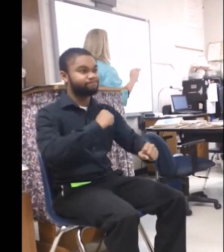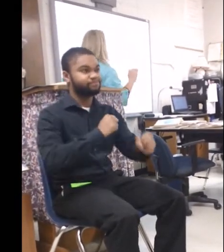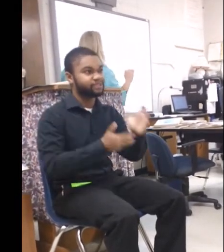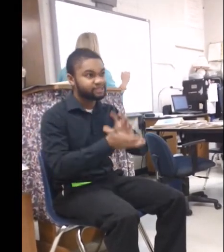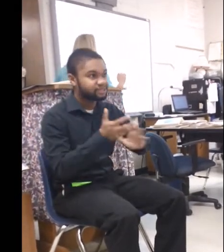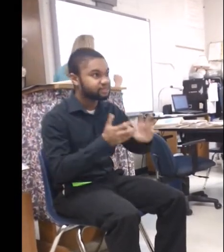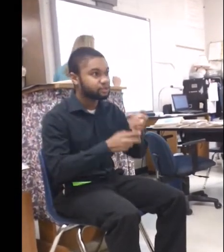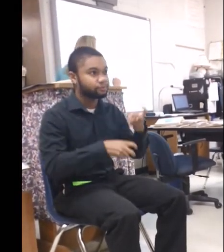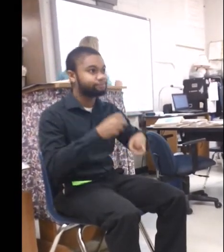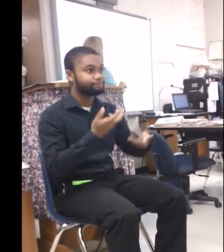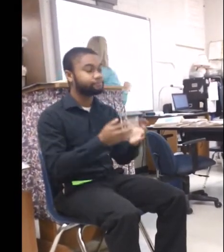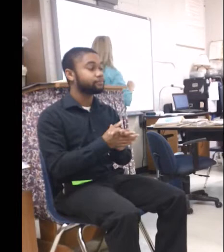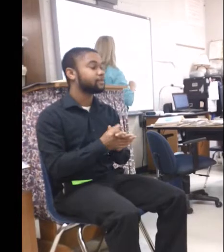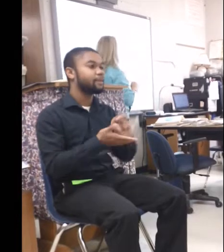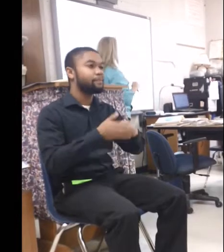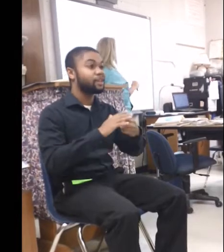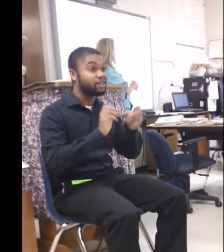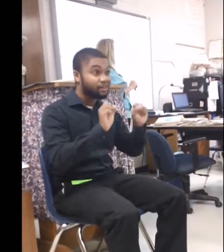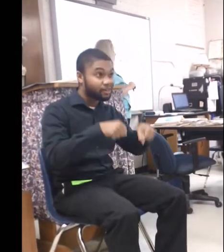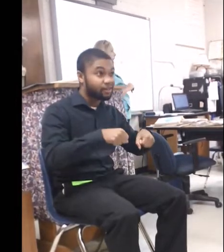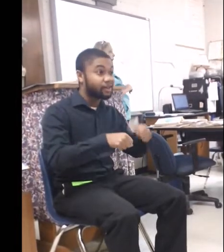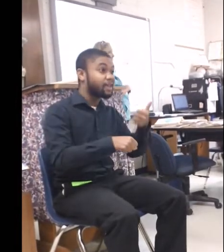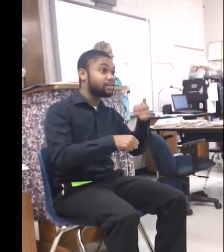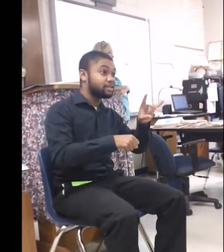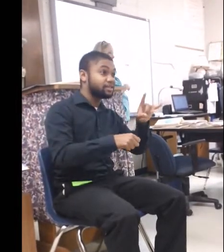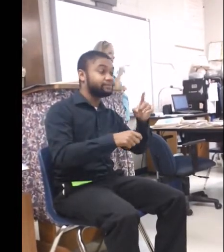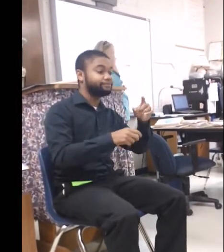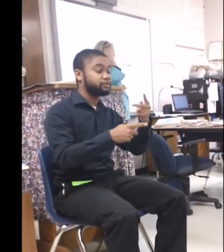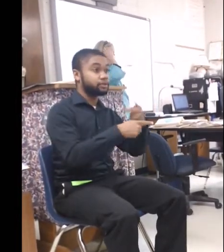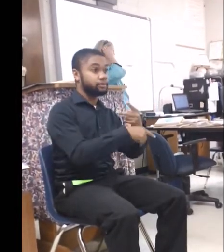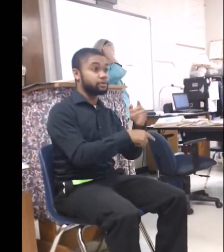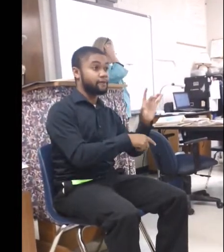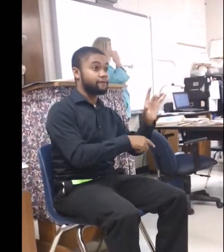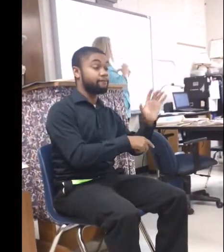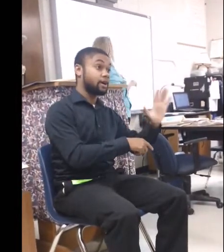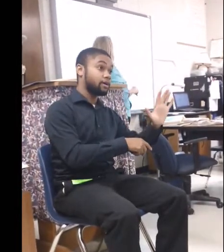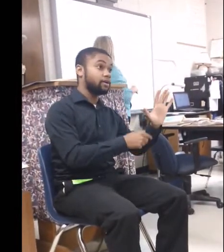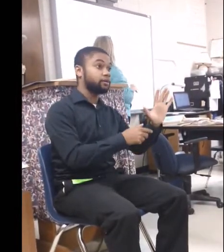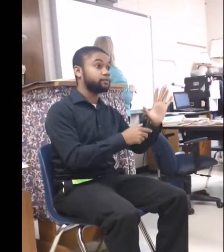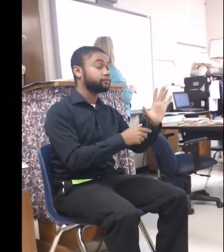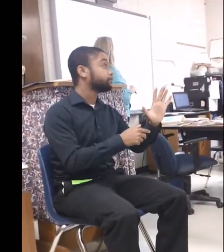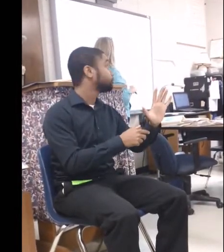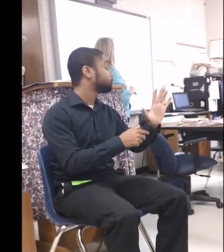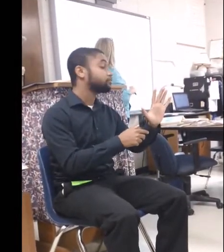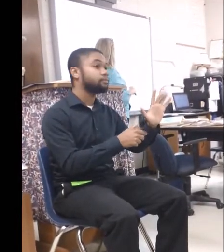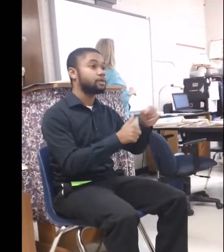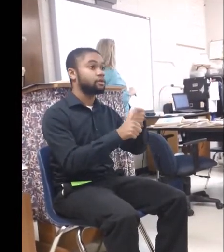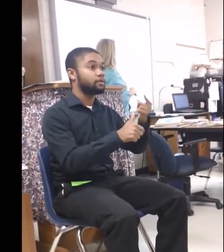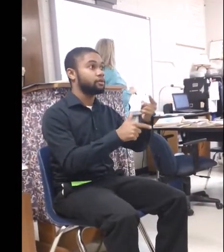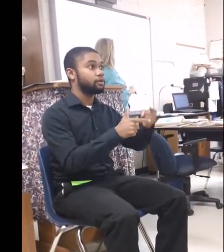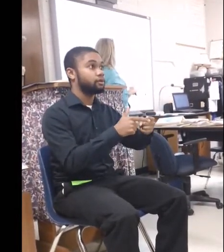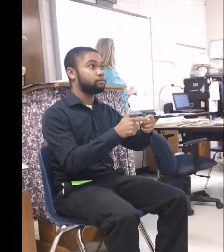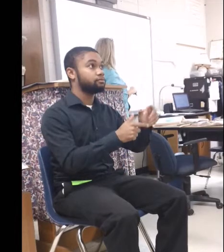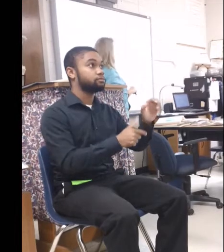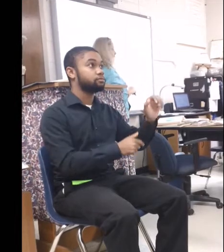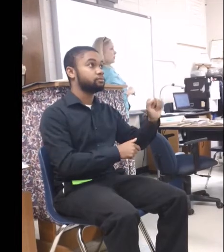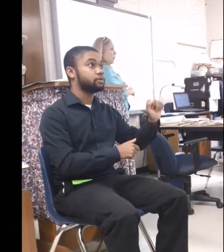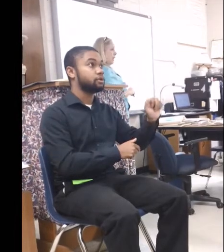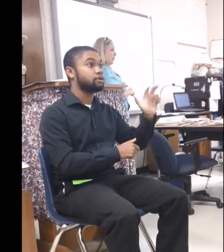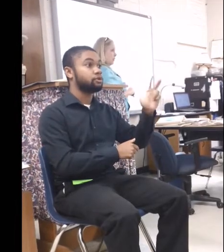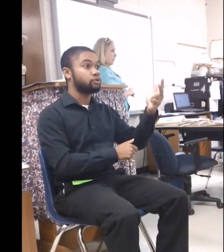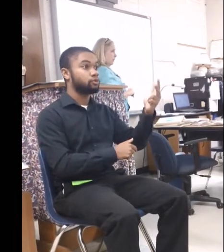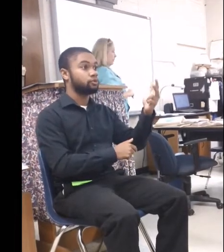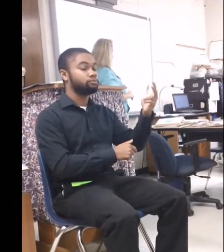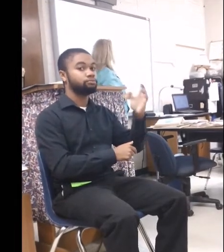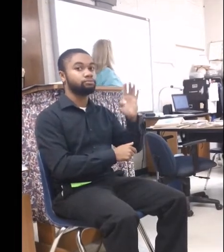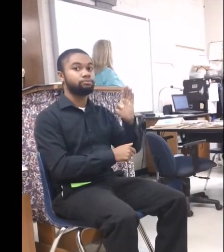mean, technically, we could have said 18 times 5, and then A cubed B C